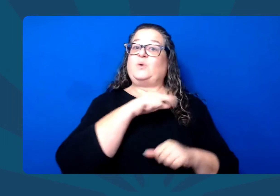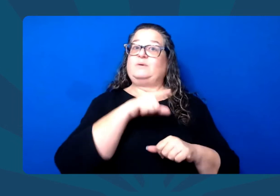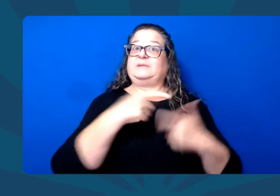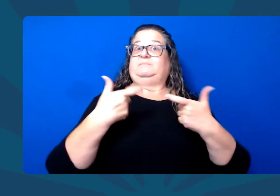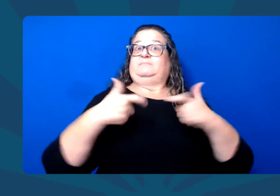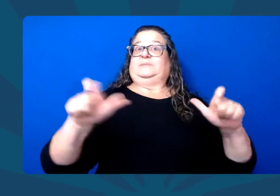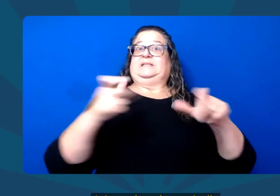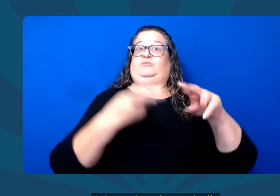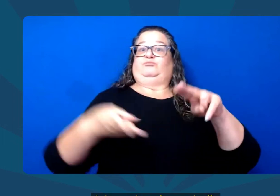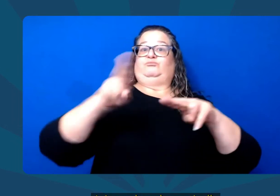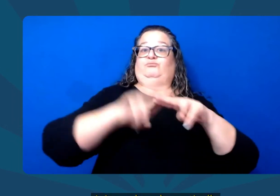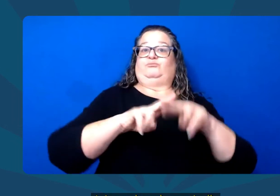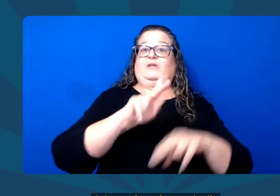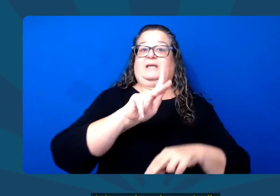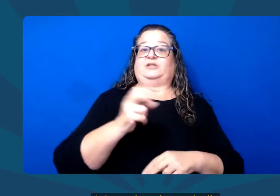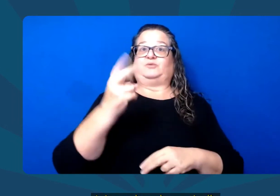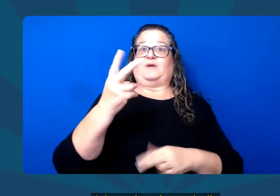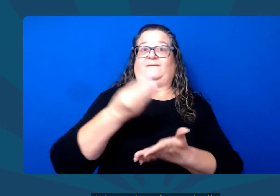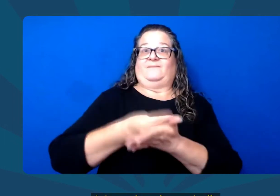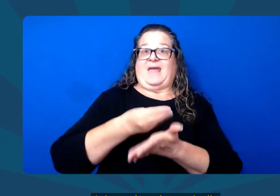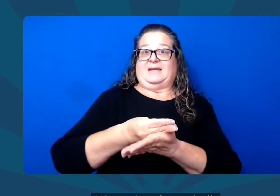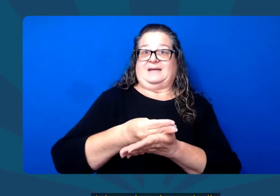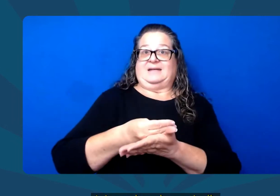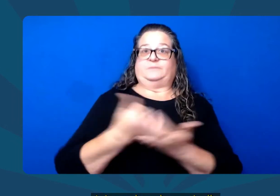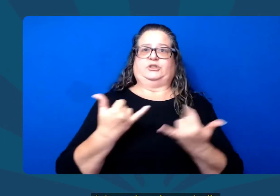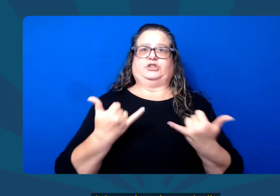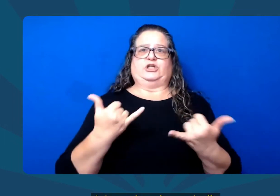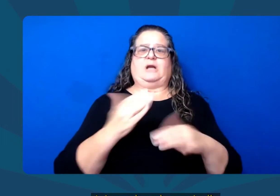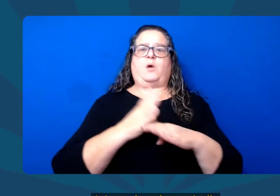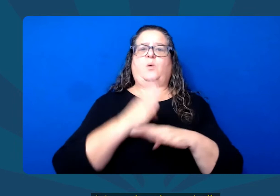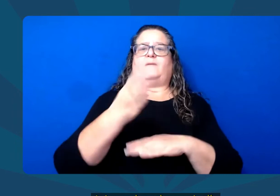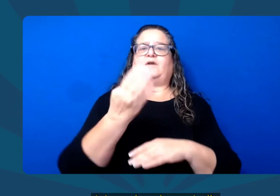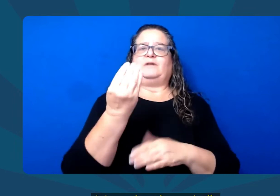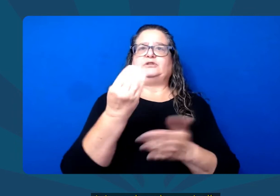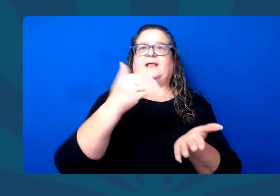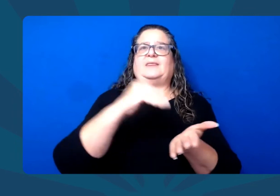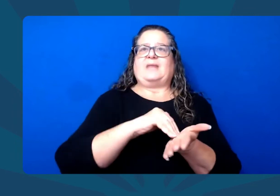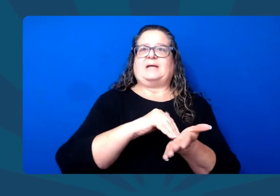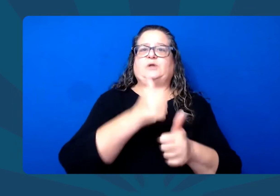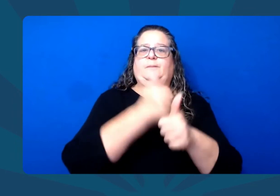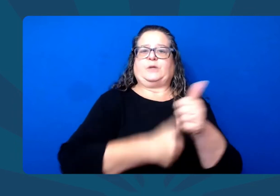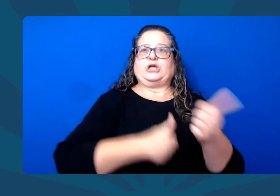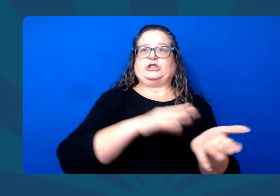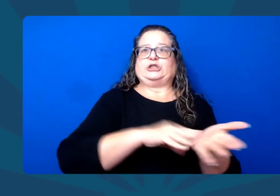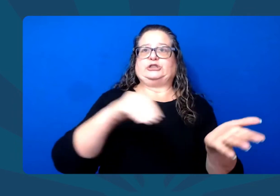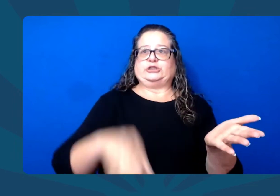government. Arizona has dramatically increased K-12 funding, currently